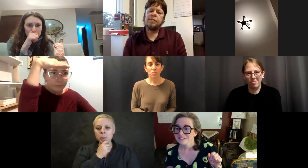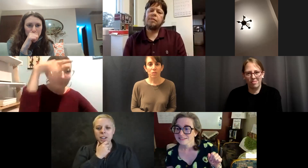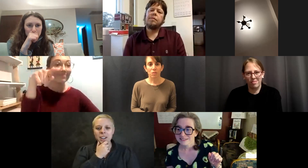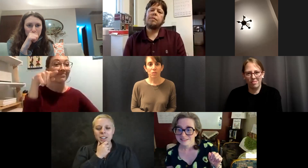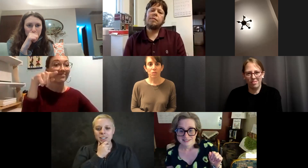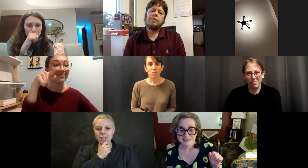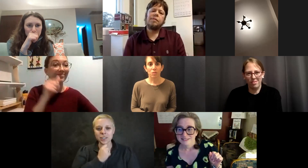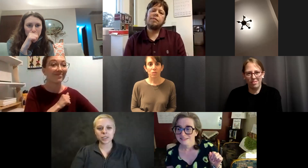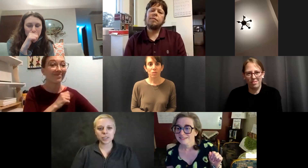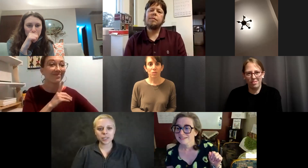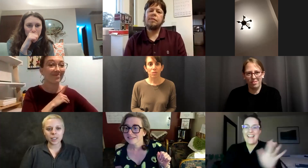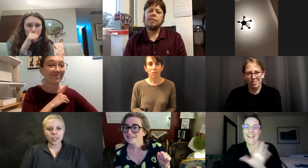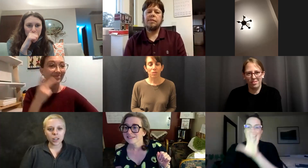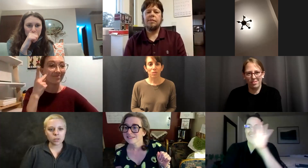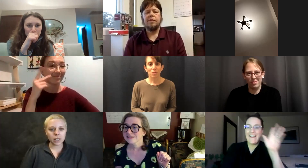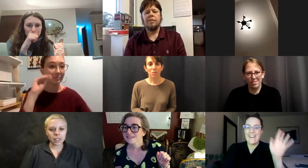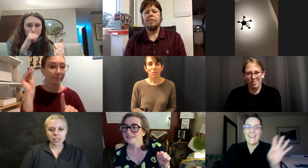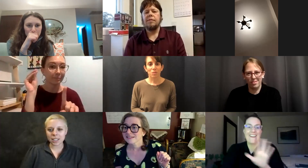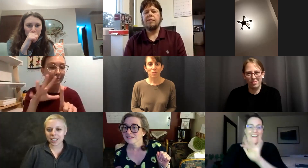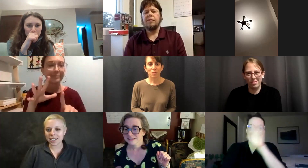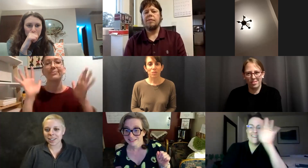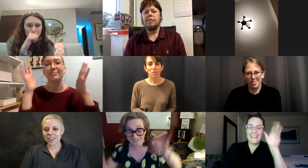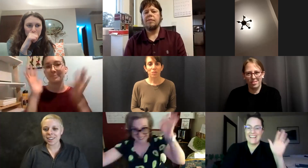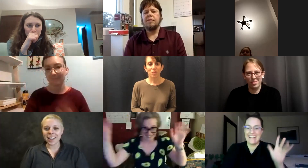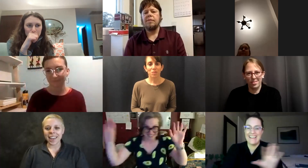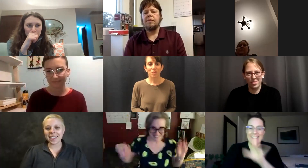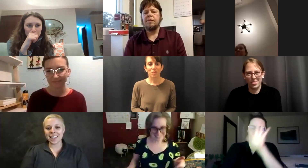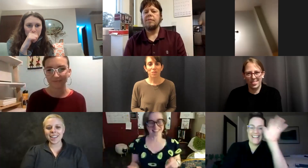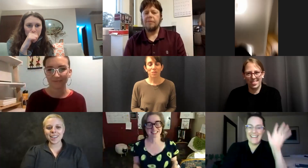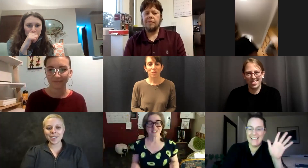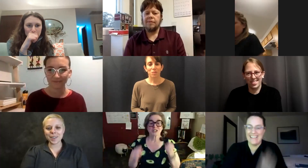Anna, where are you? Oh, I think I see Anna Dodd.